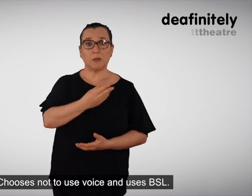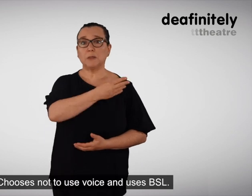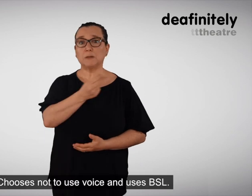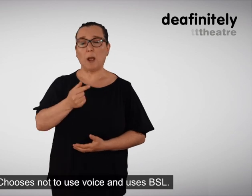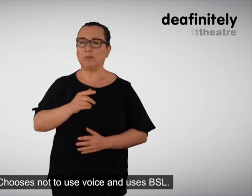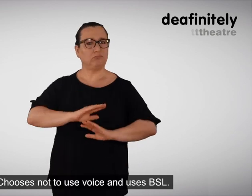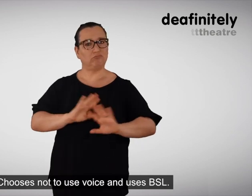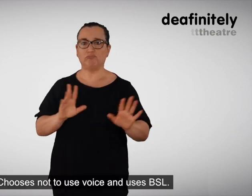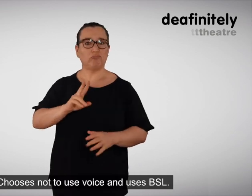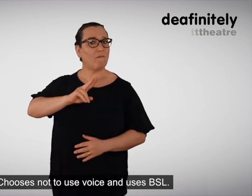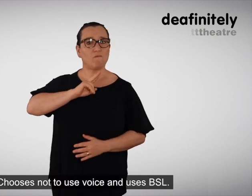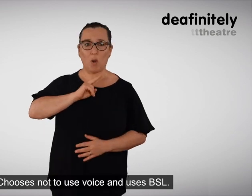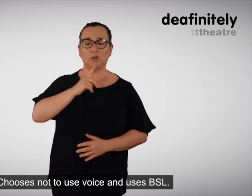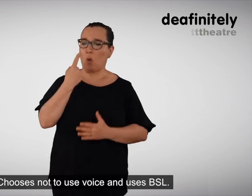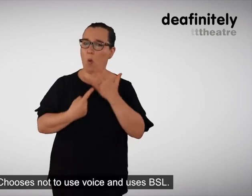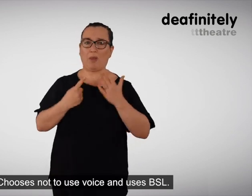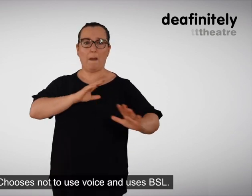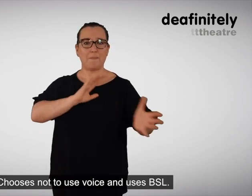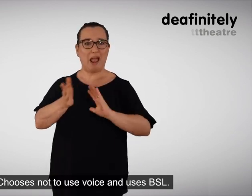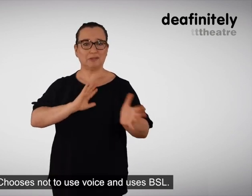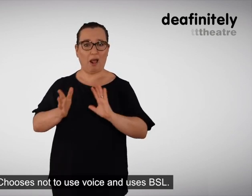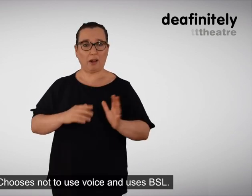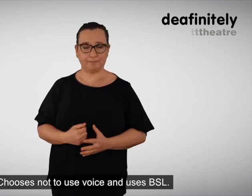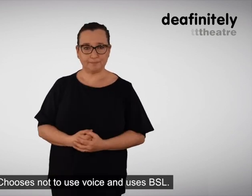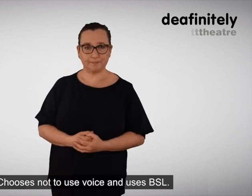Chooses not to use voice and uses BSL.